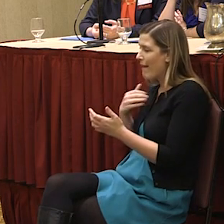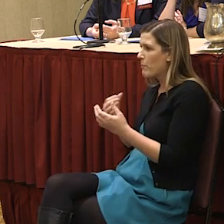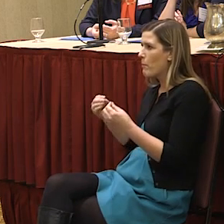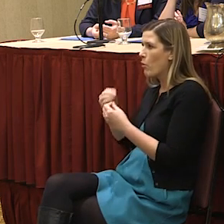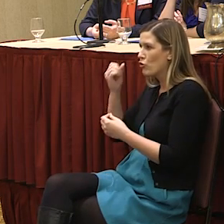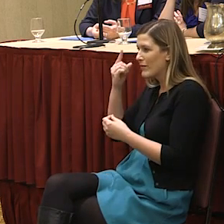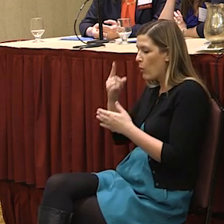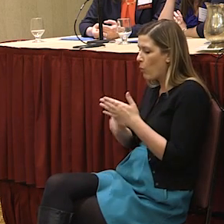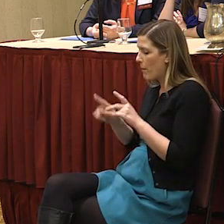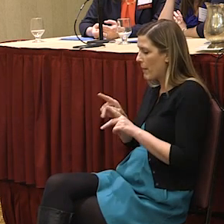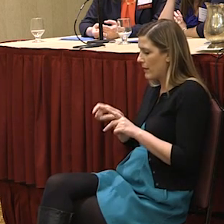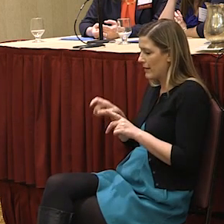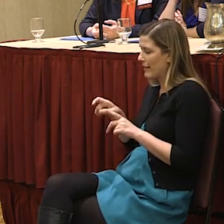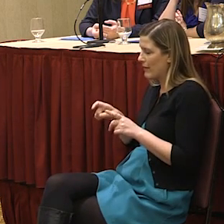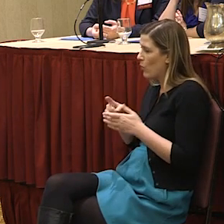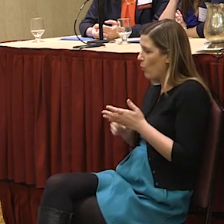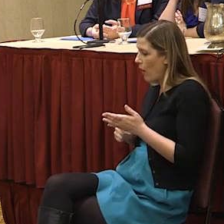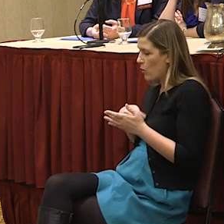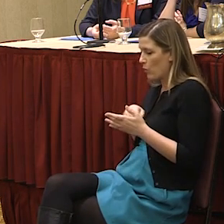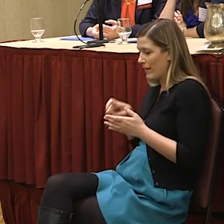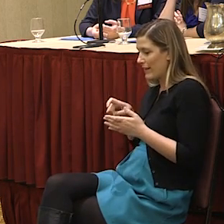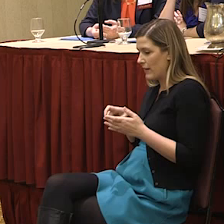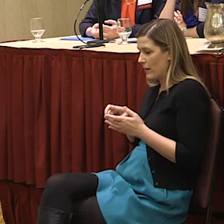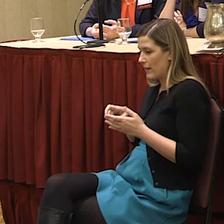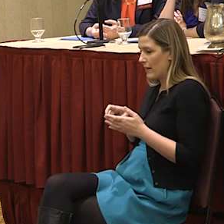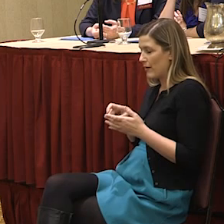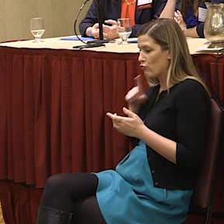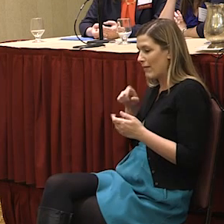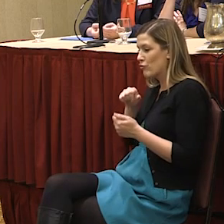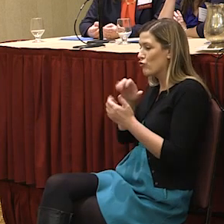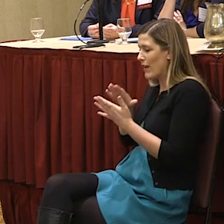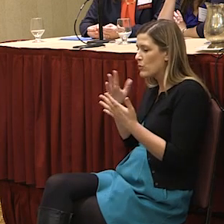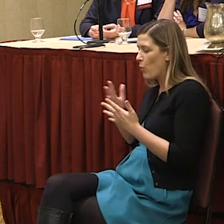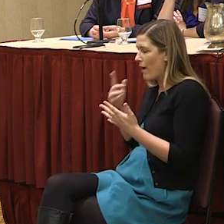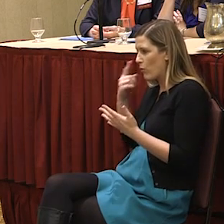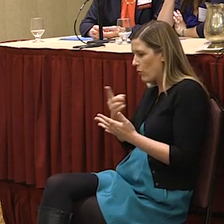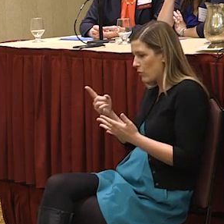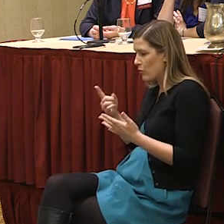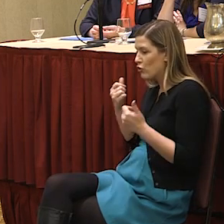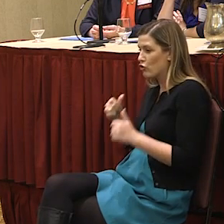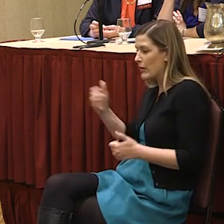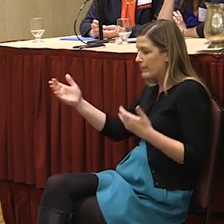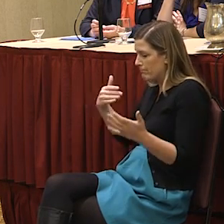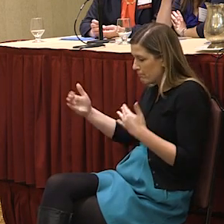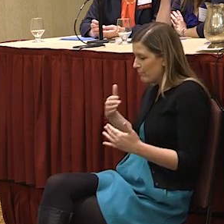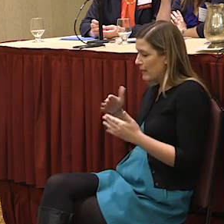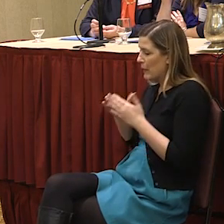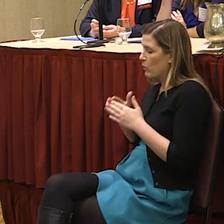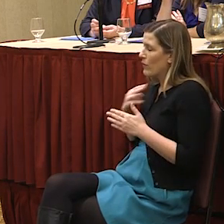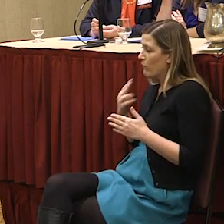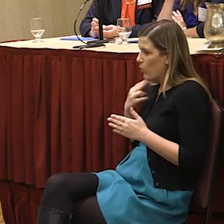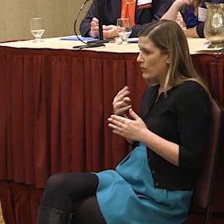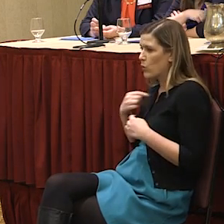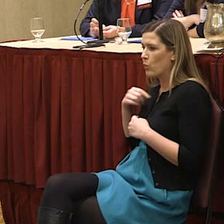what is it that people need and what is it that we need to address. So we're really trying to get more community voices. Some people might be